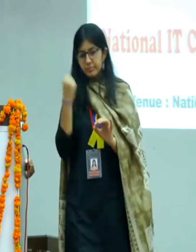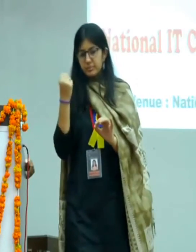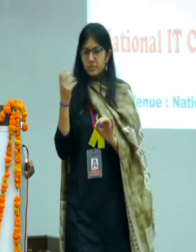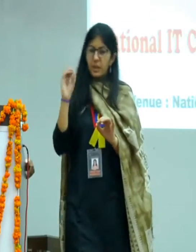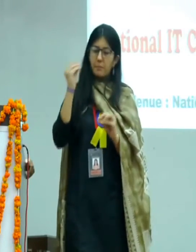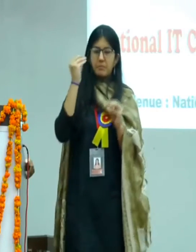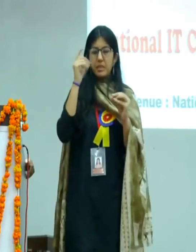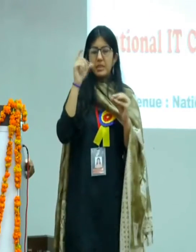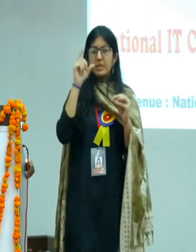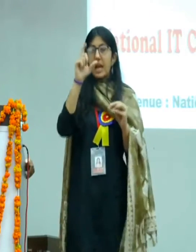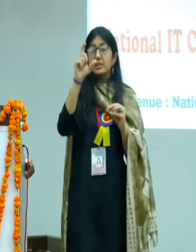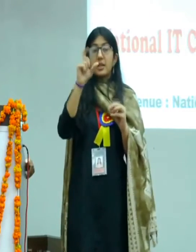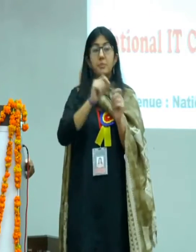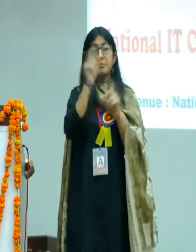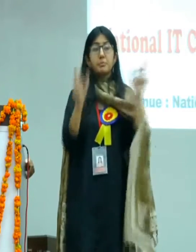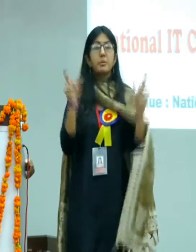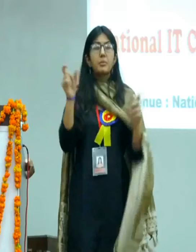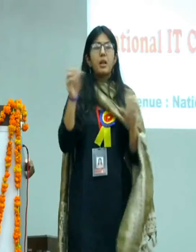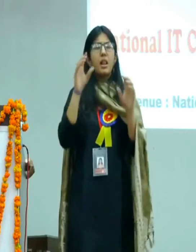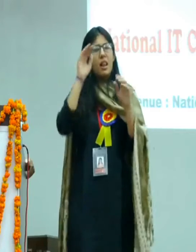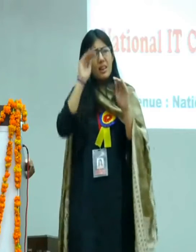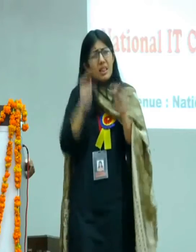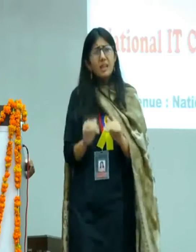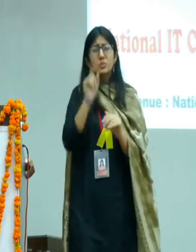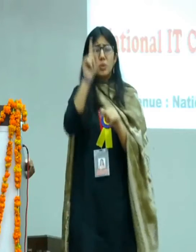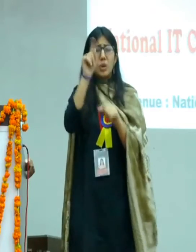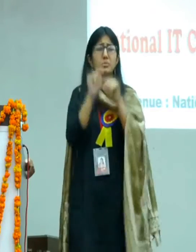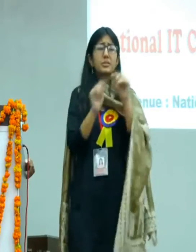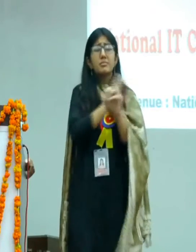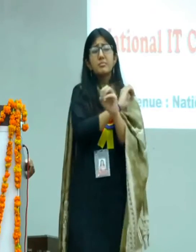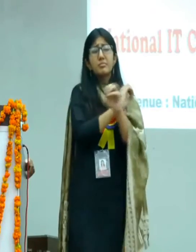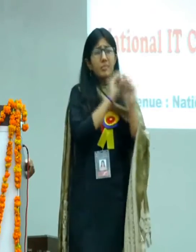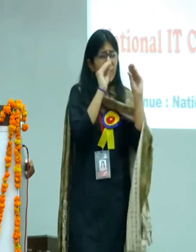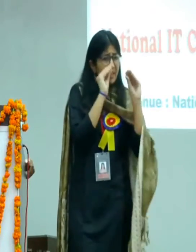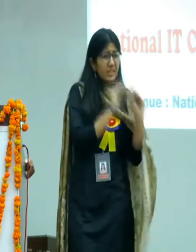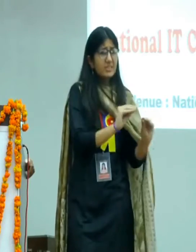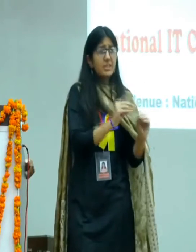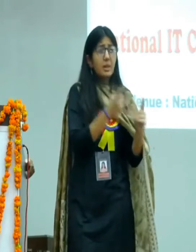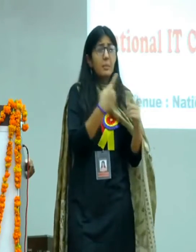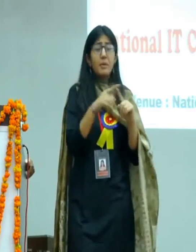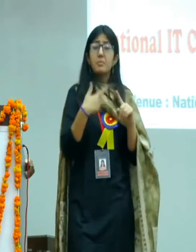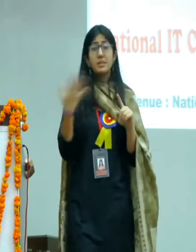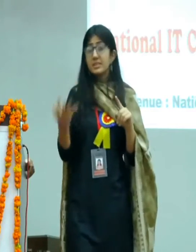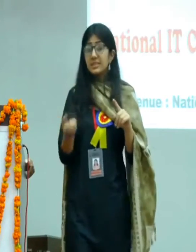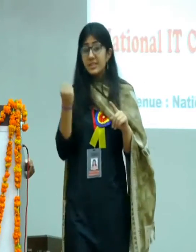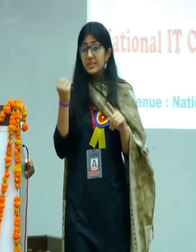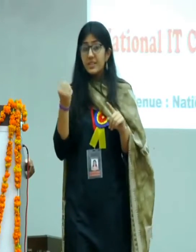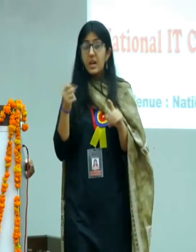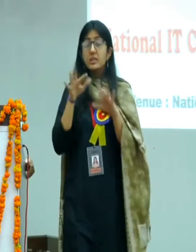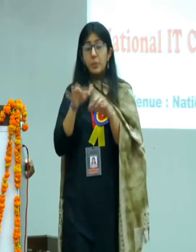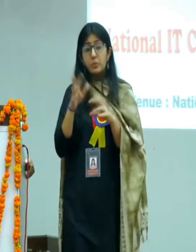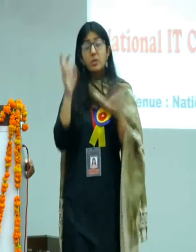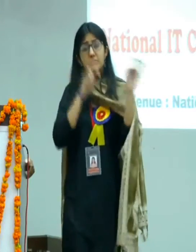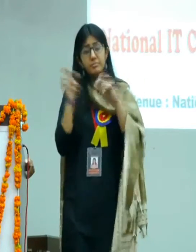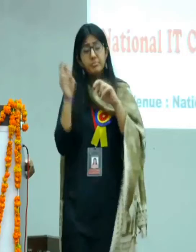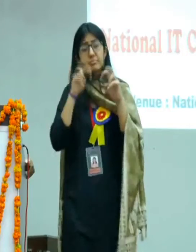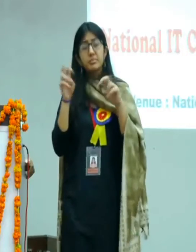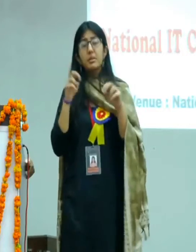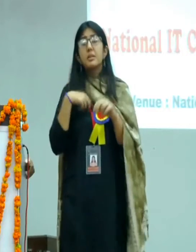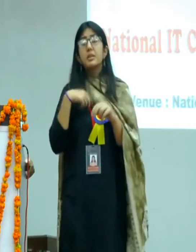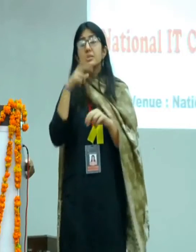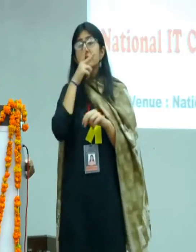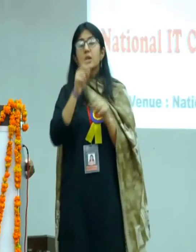cancer, cancer patients are less than 1% of the world. But once we do a good research in computer area, it